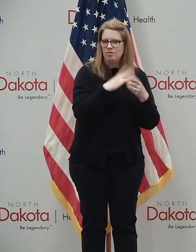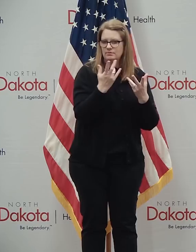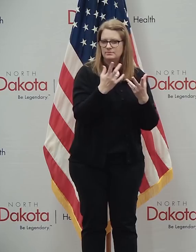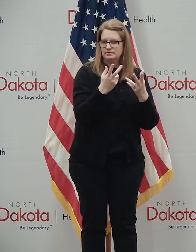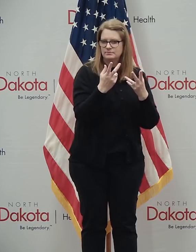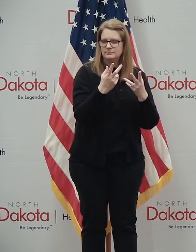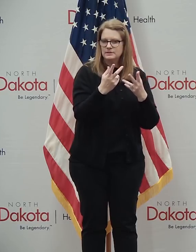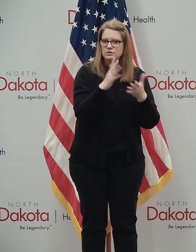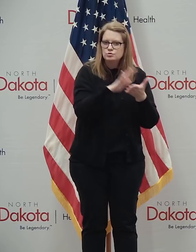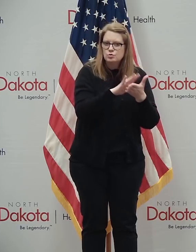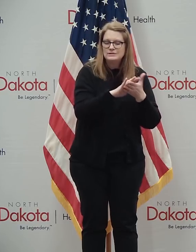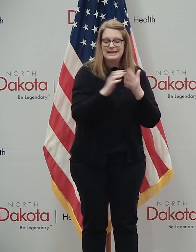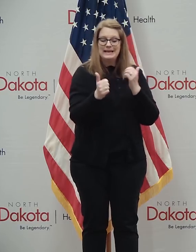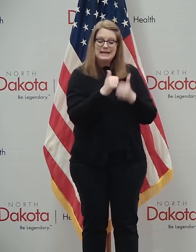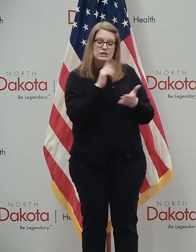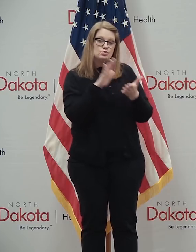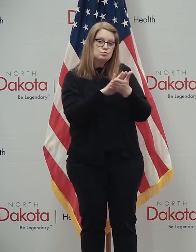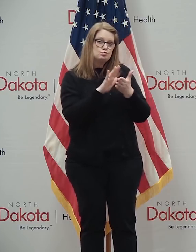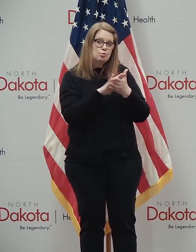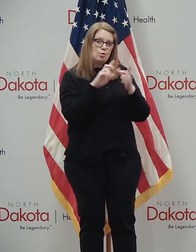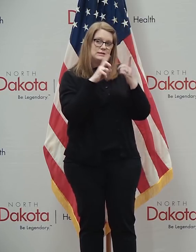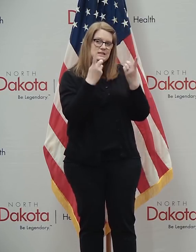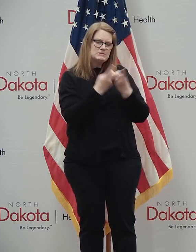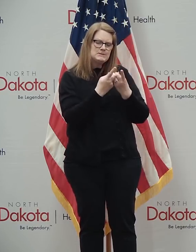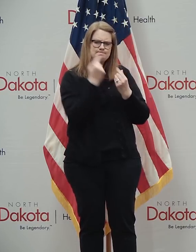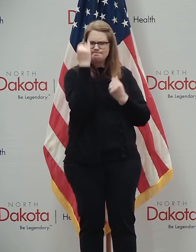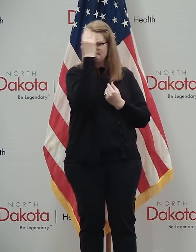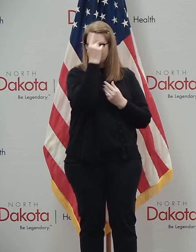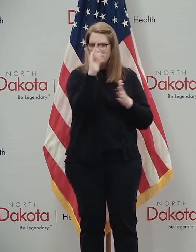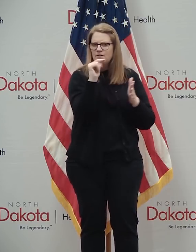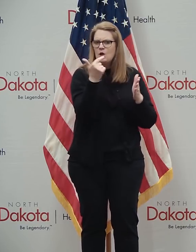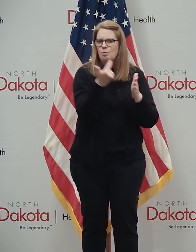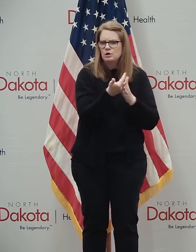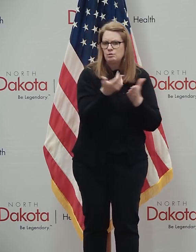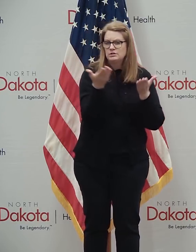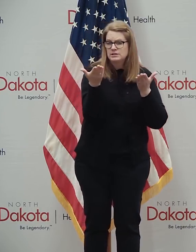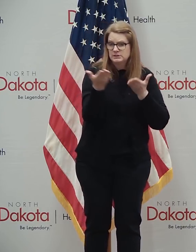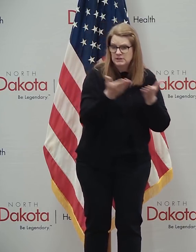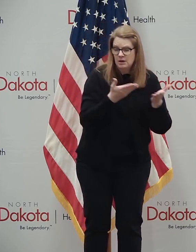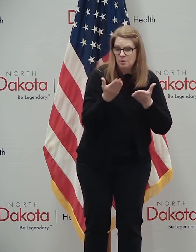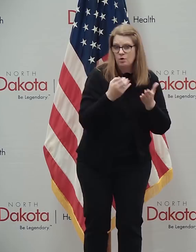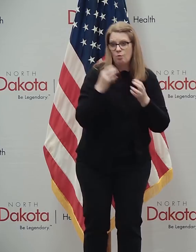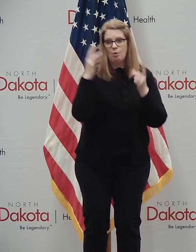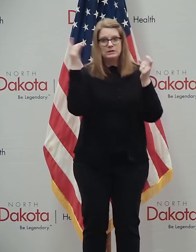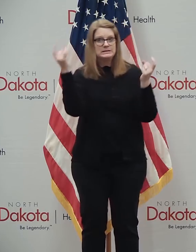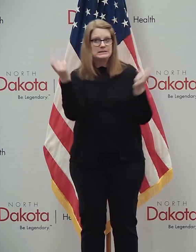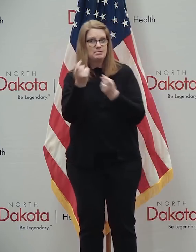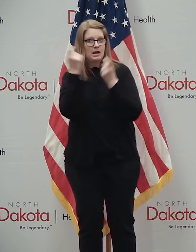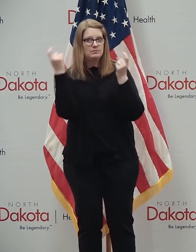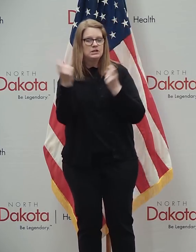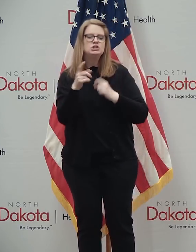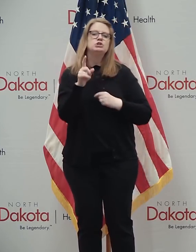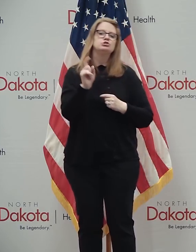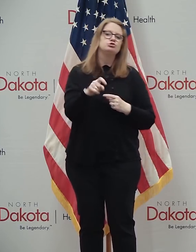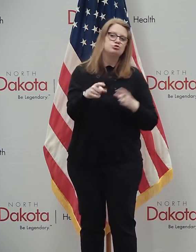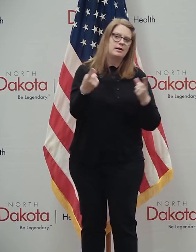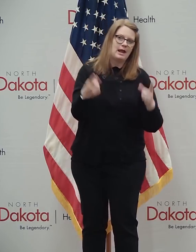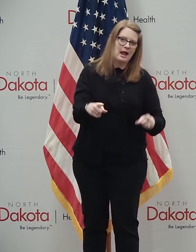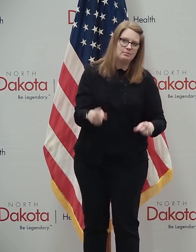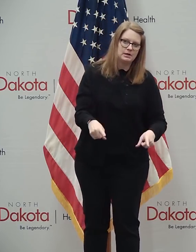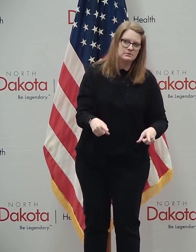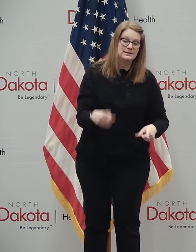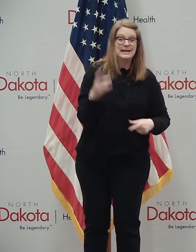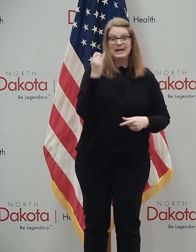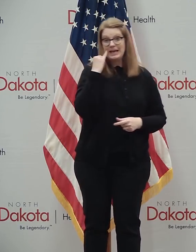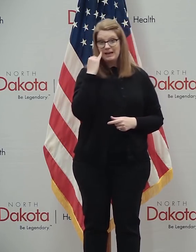that each school district consider whether a graduation ceremony or celebration should be held. And if